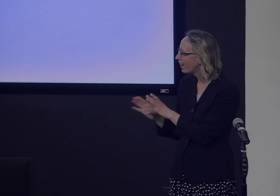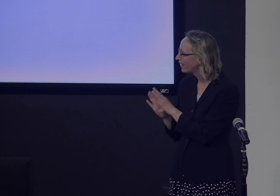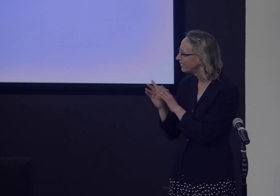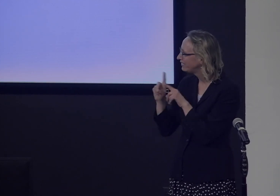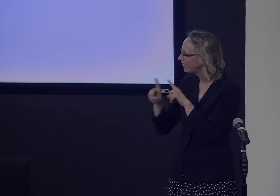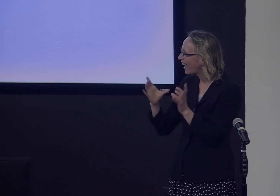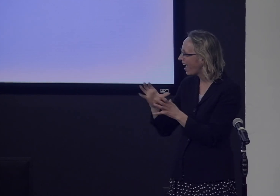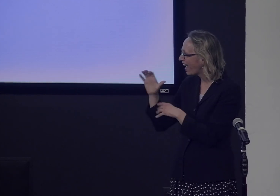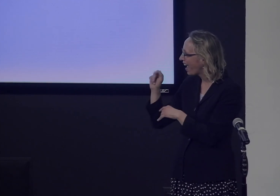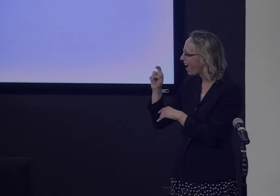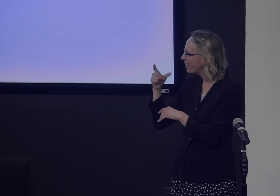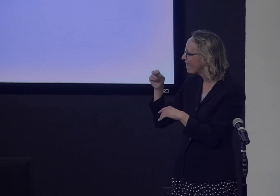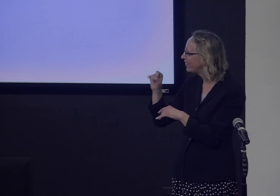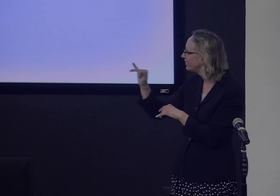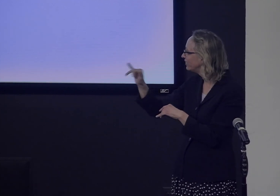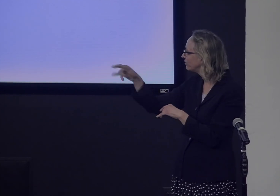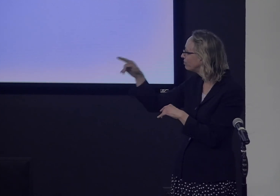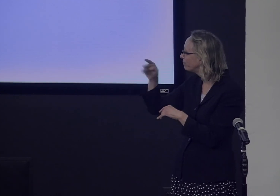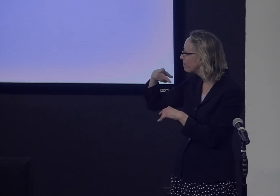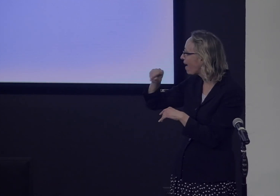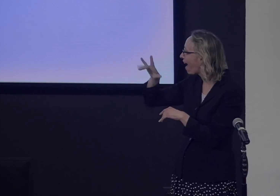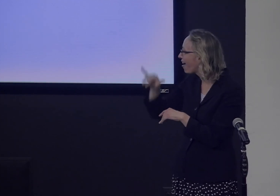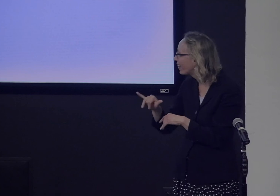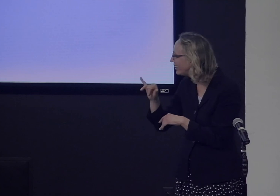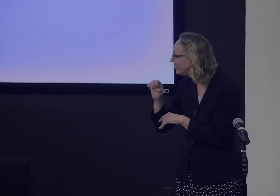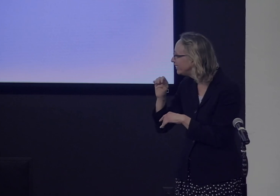I'm wondering if we should have different categories,